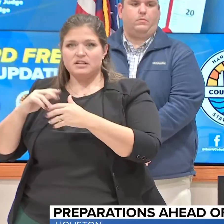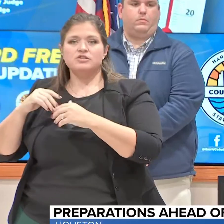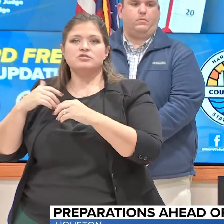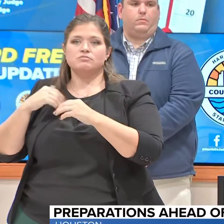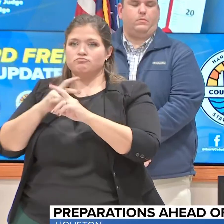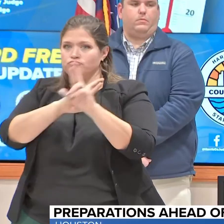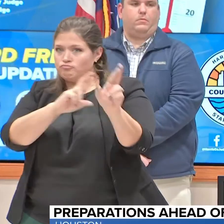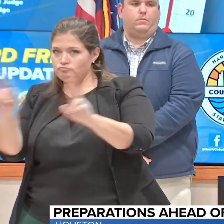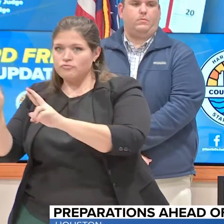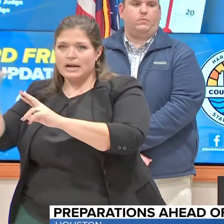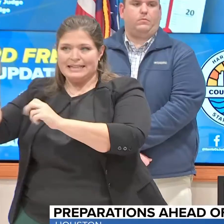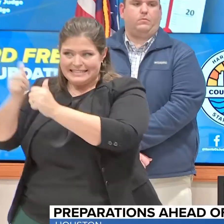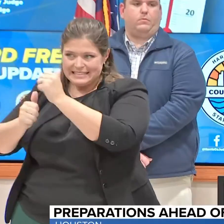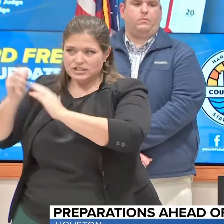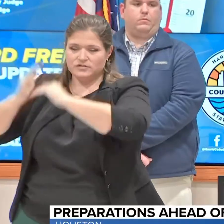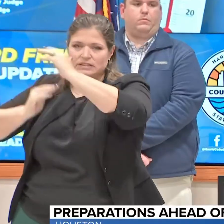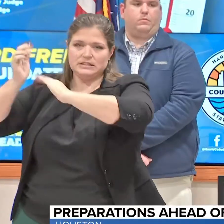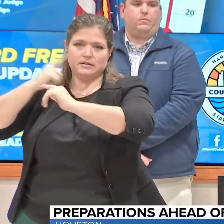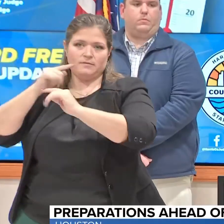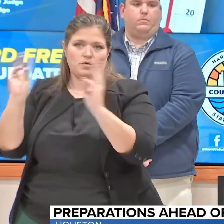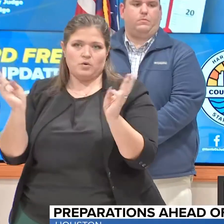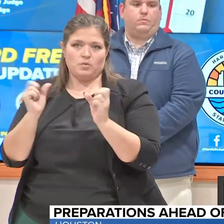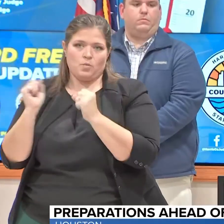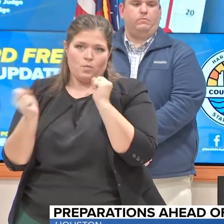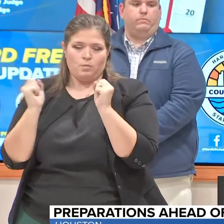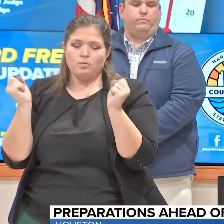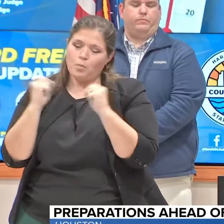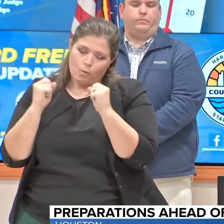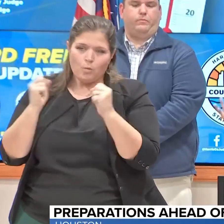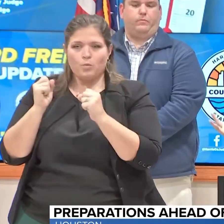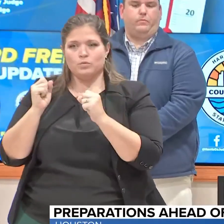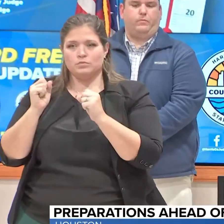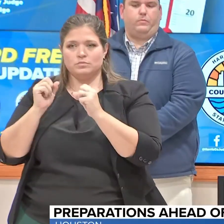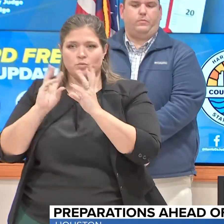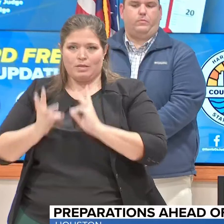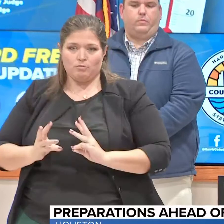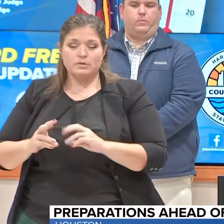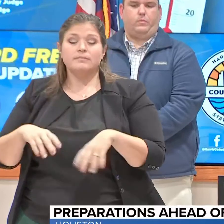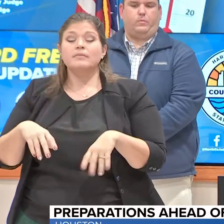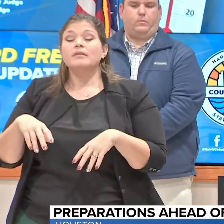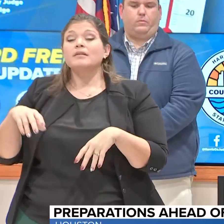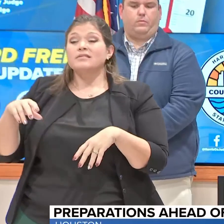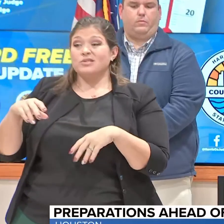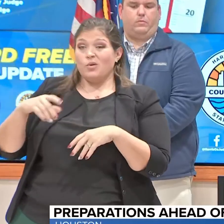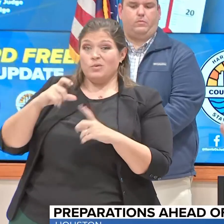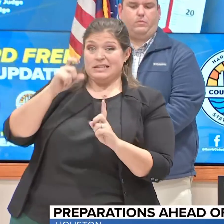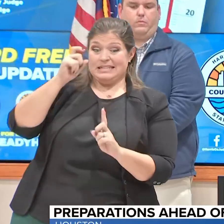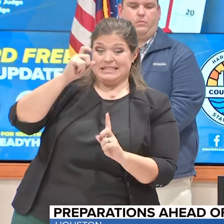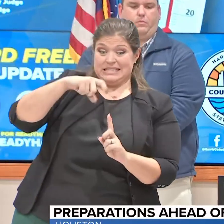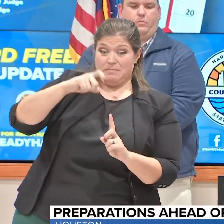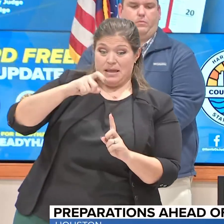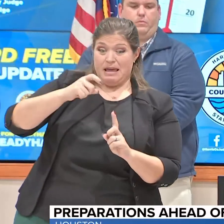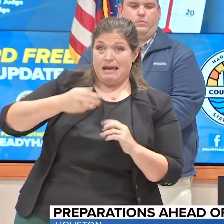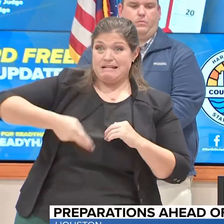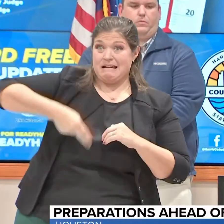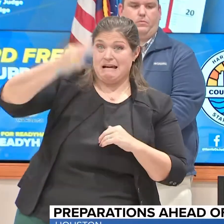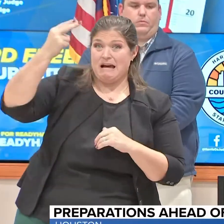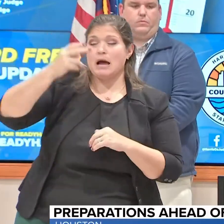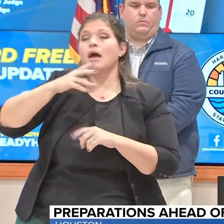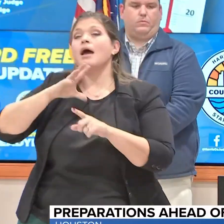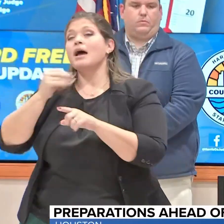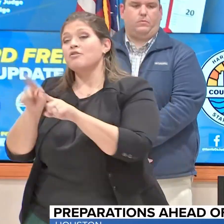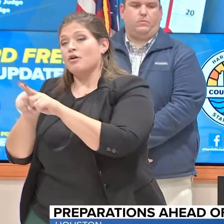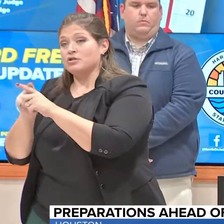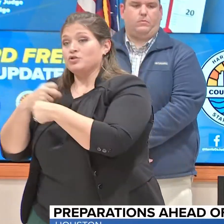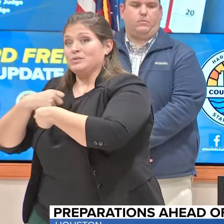And this was part of the challenge last time, is not only was demand up, but the generation was down. So that generation side should not